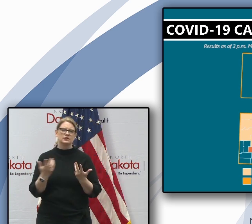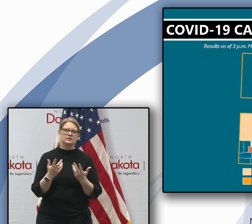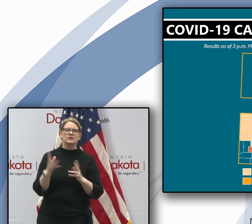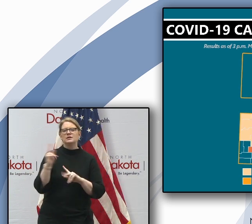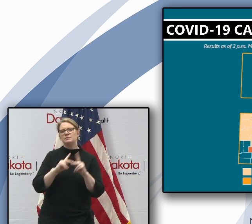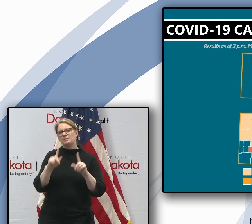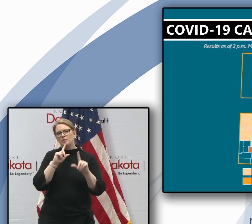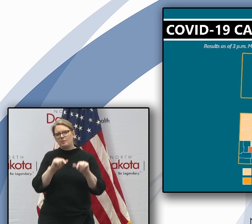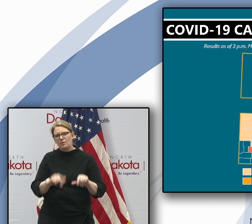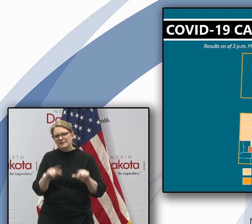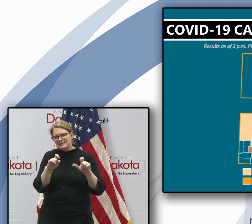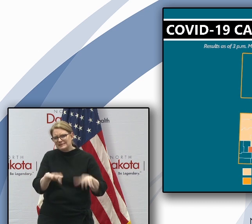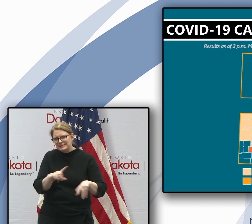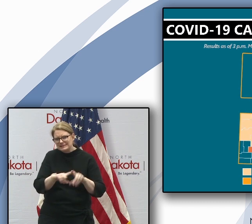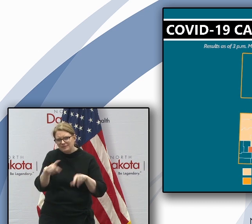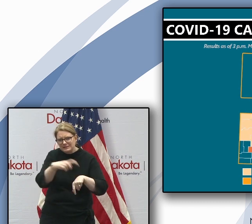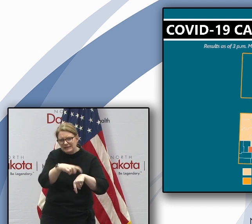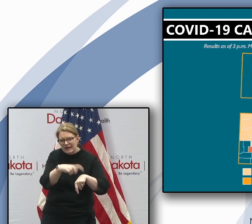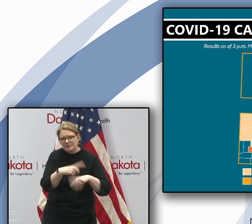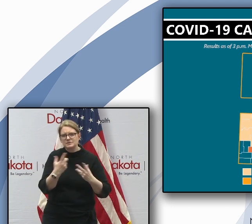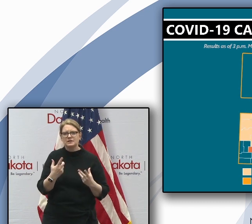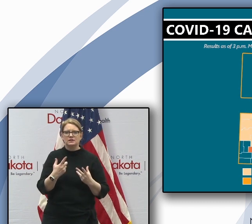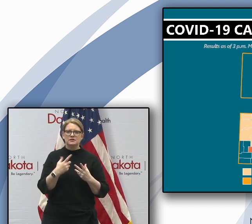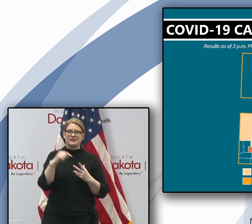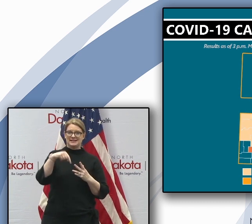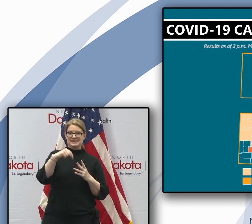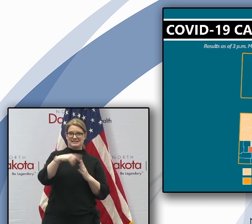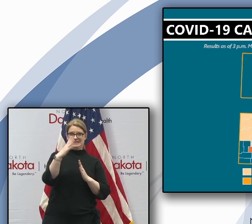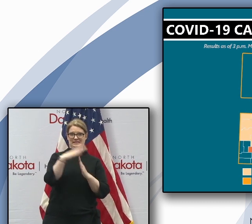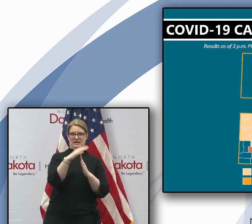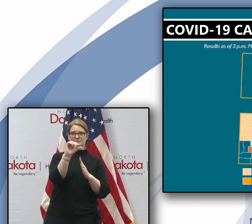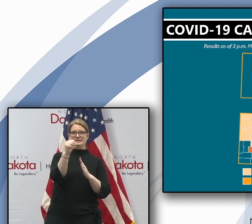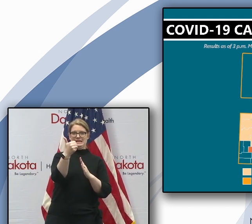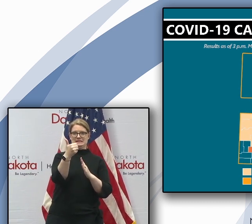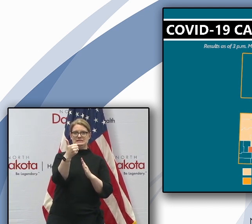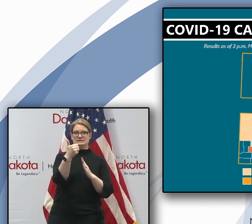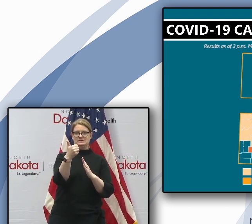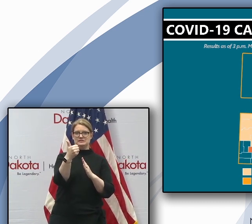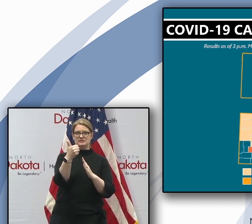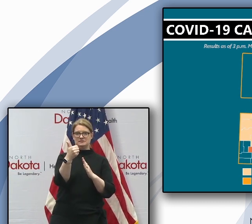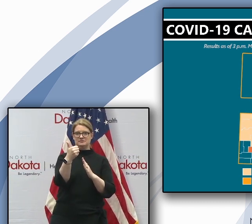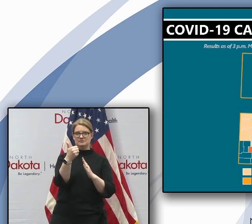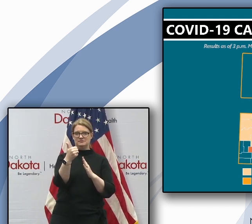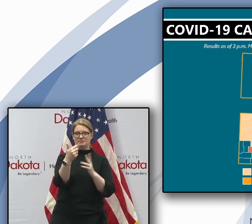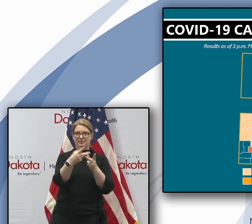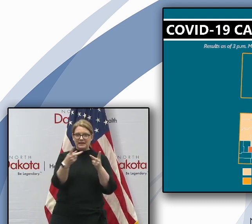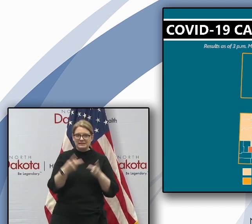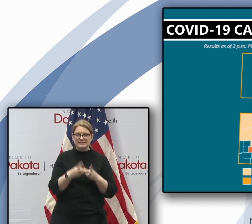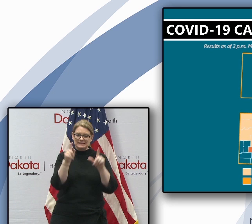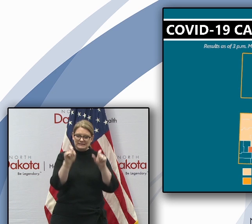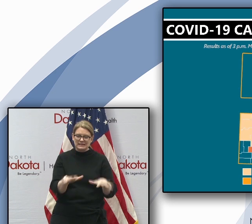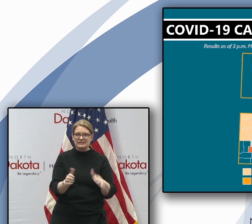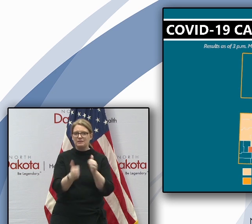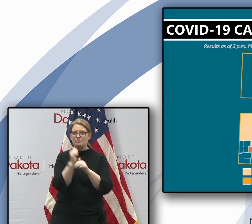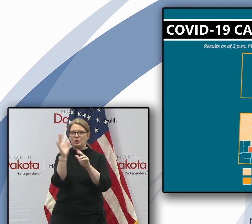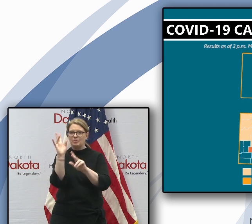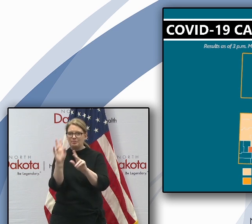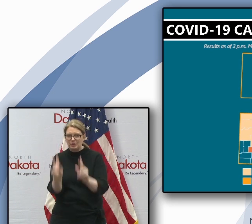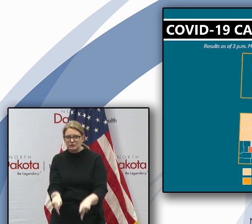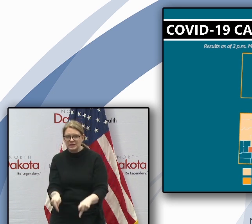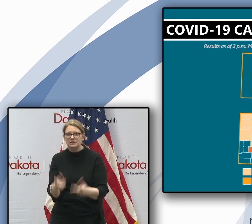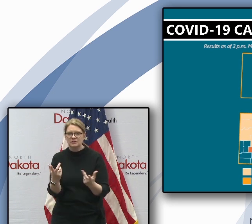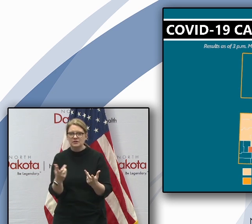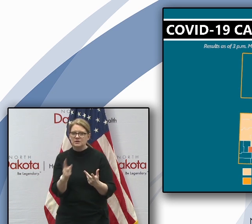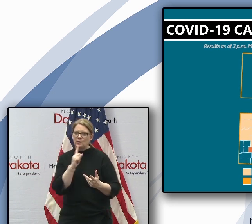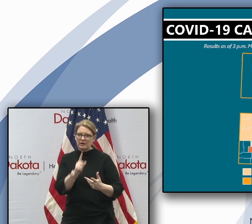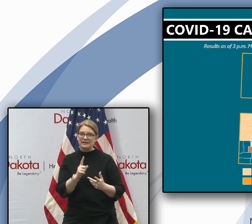different times of the day, but North Dakota remains in the top 10 of states on testing per capita, and our intention is to stay in there